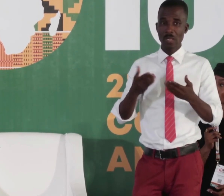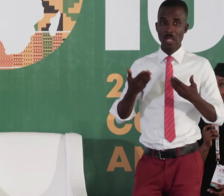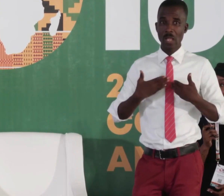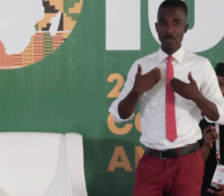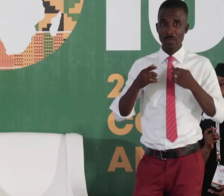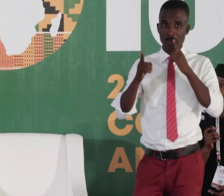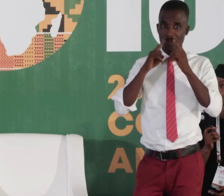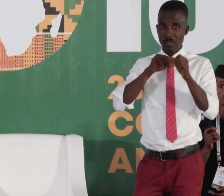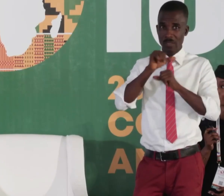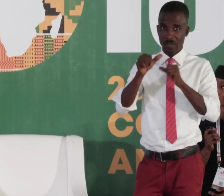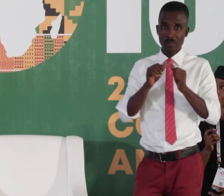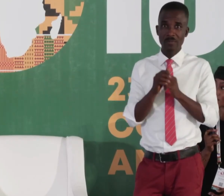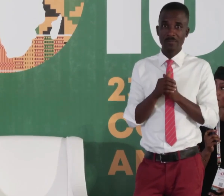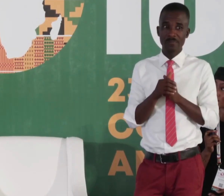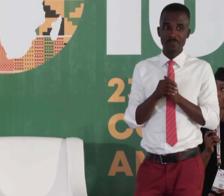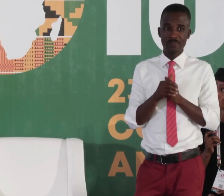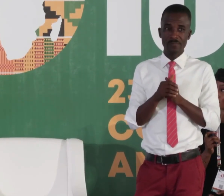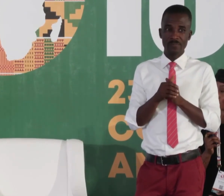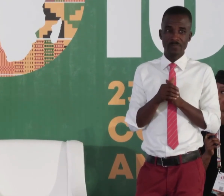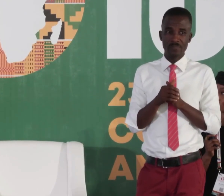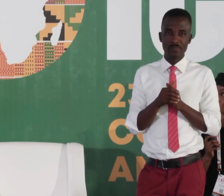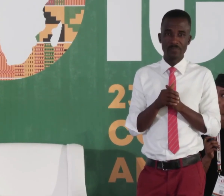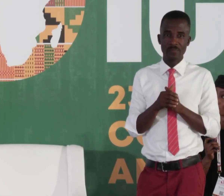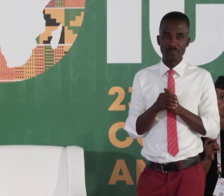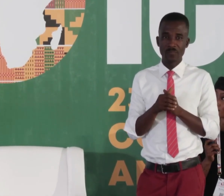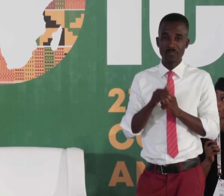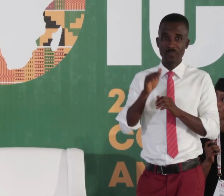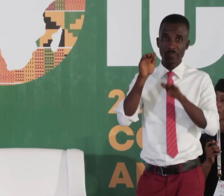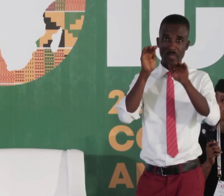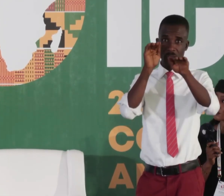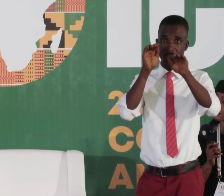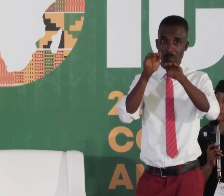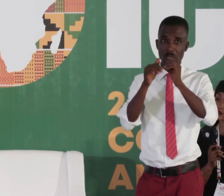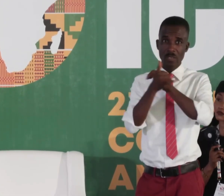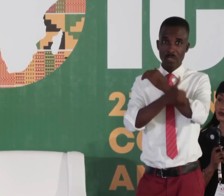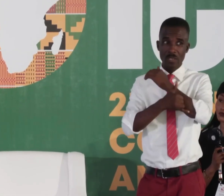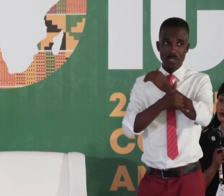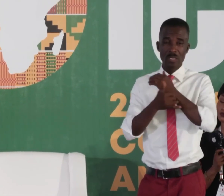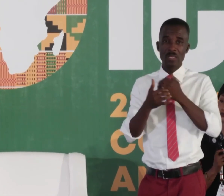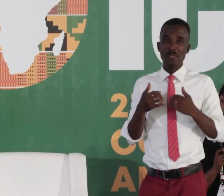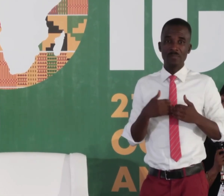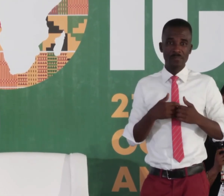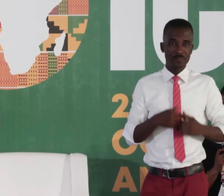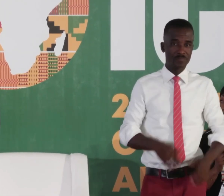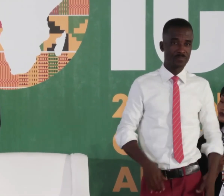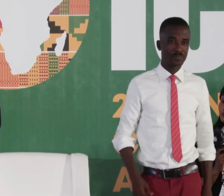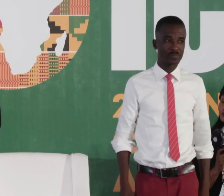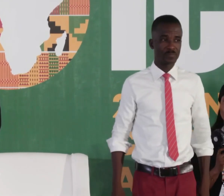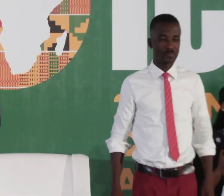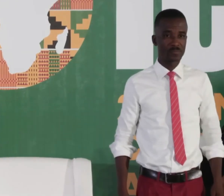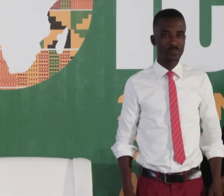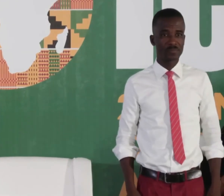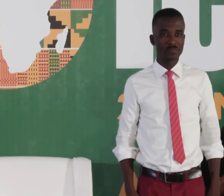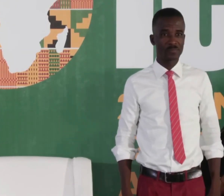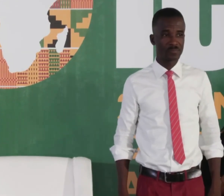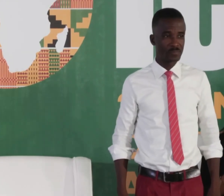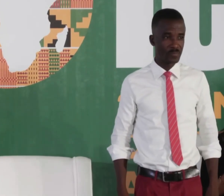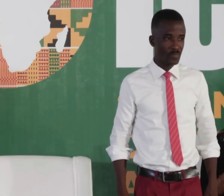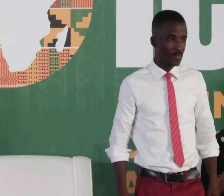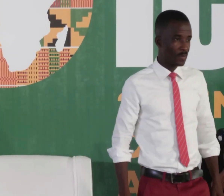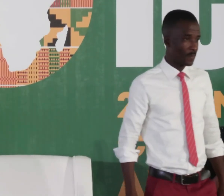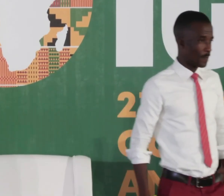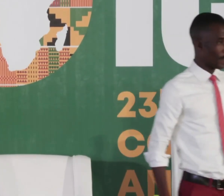about an intervention that we implemented in Zimbabwe, where we availed pharmacy-based PrEP refill collections for sex